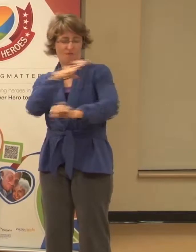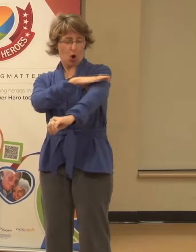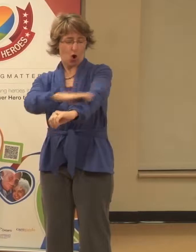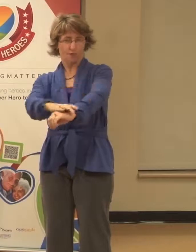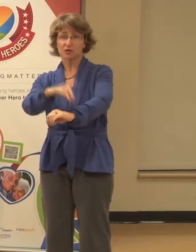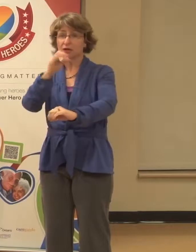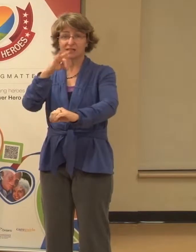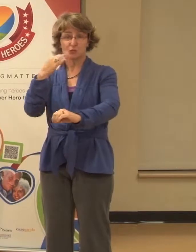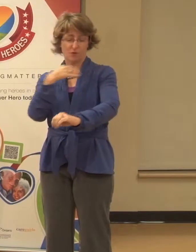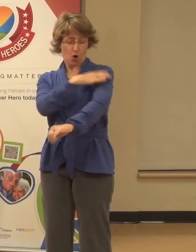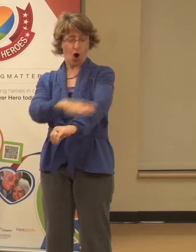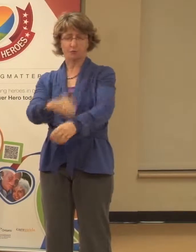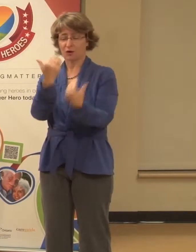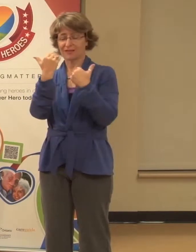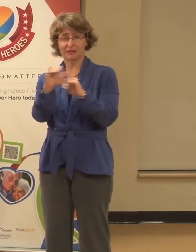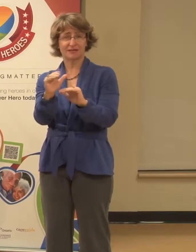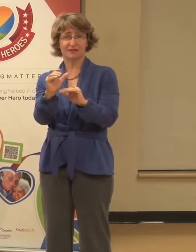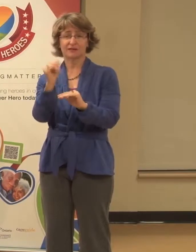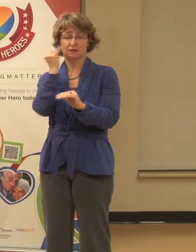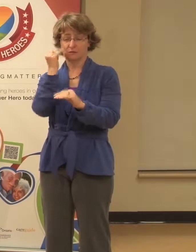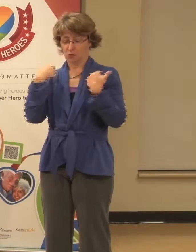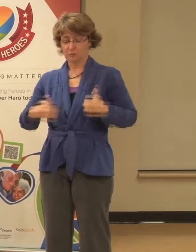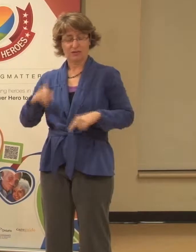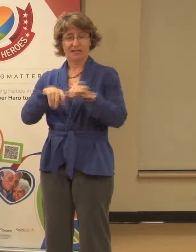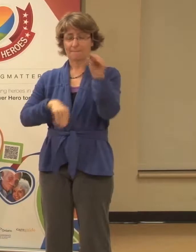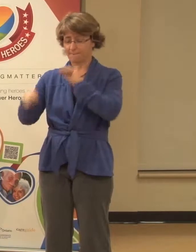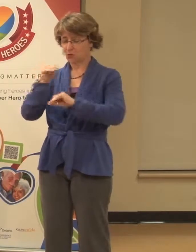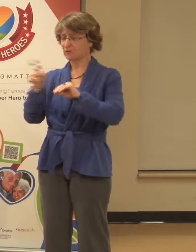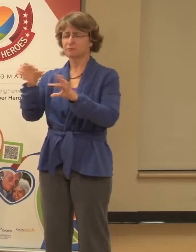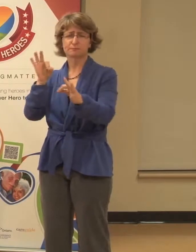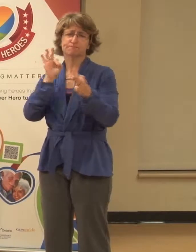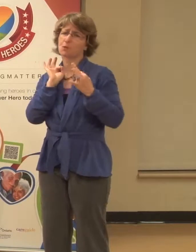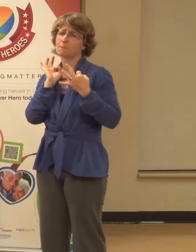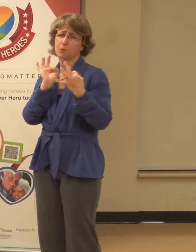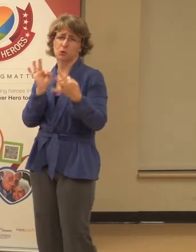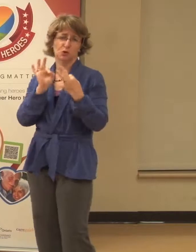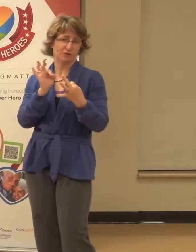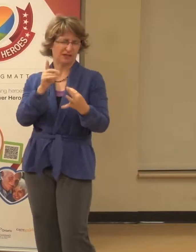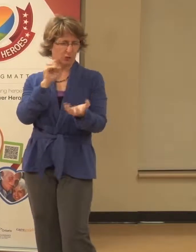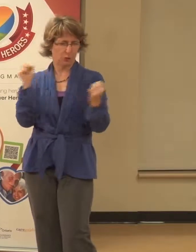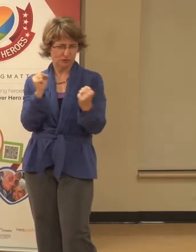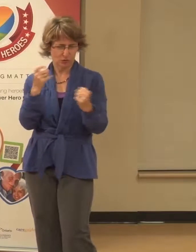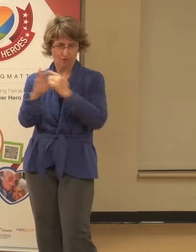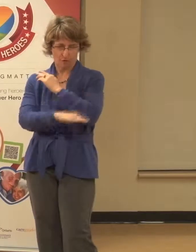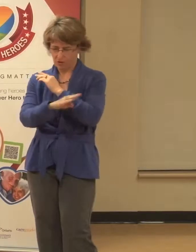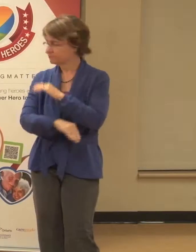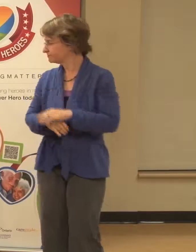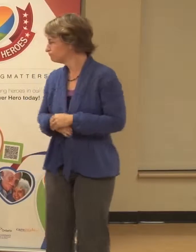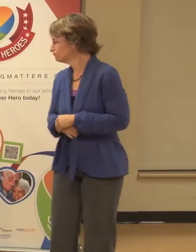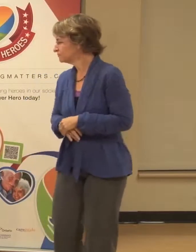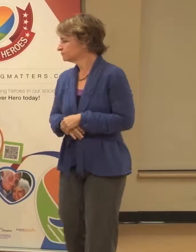you can't move your arms or move your body, this is a perfect item for the winter or fall.